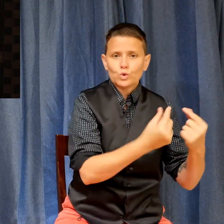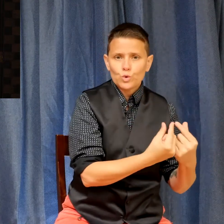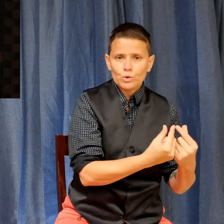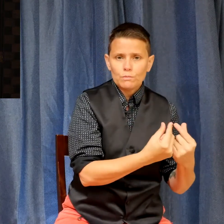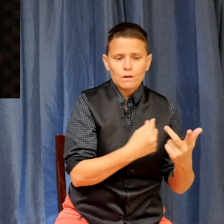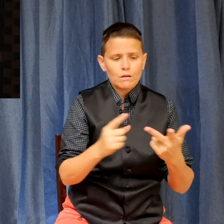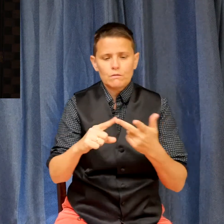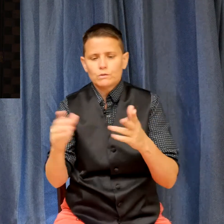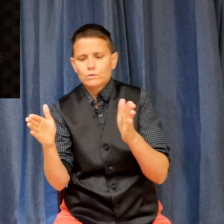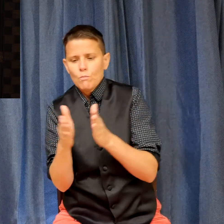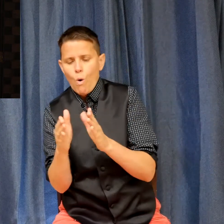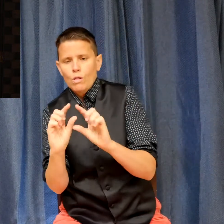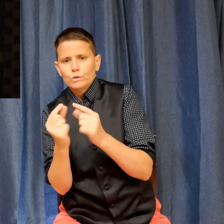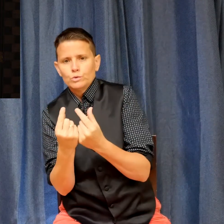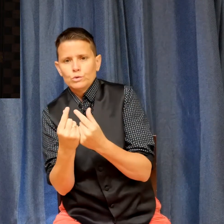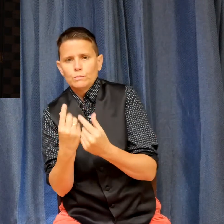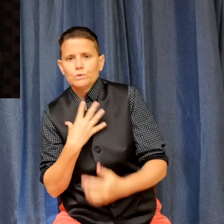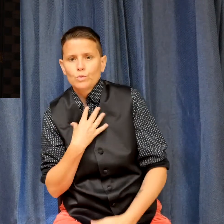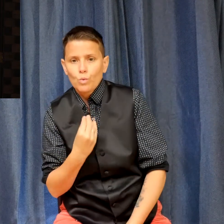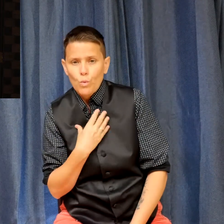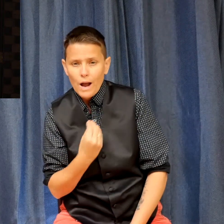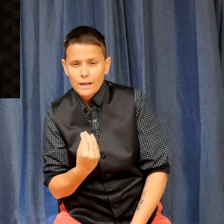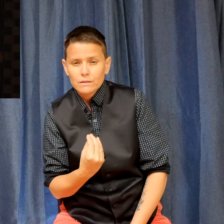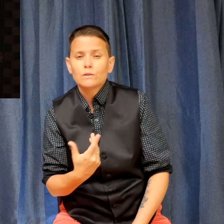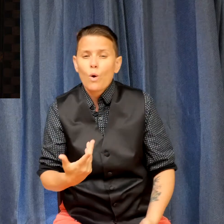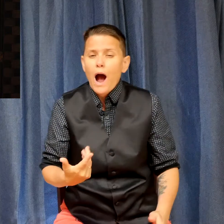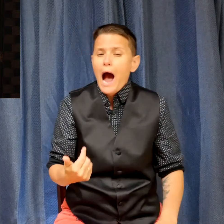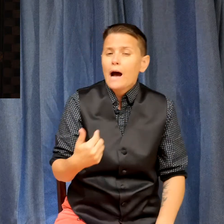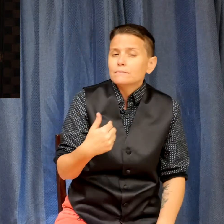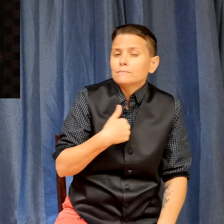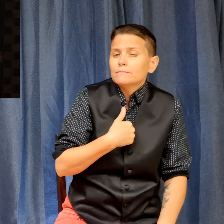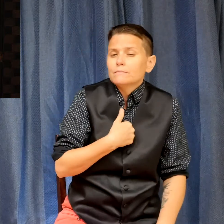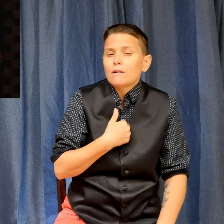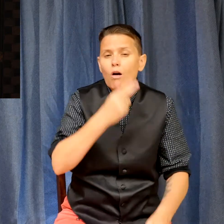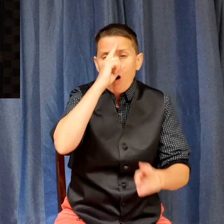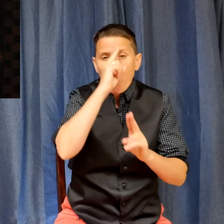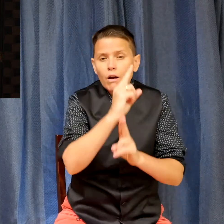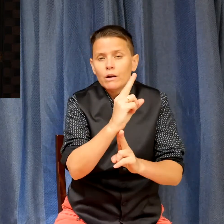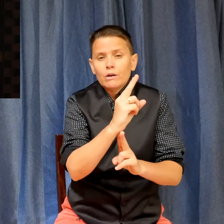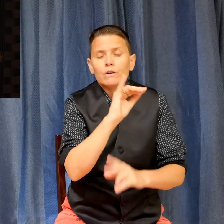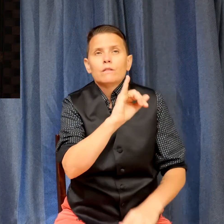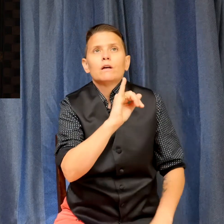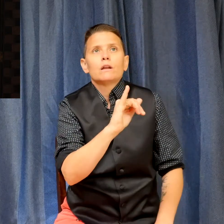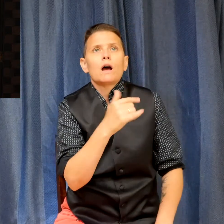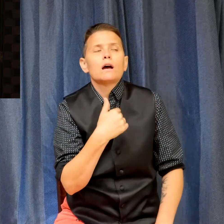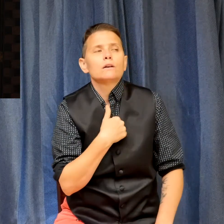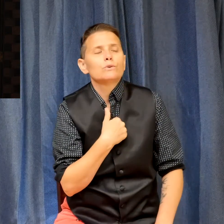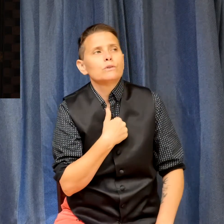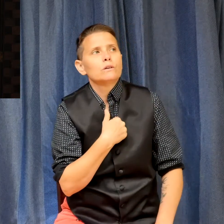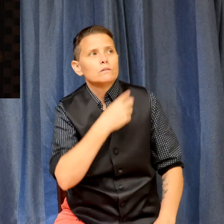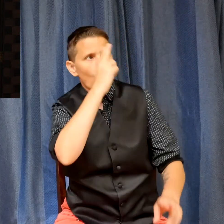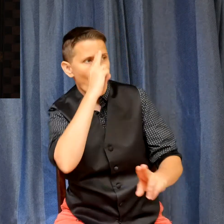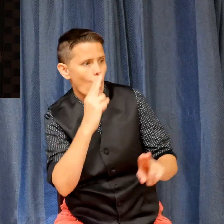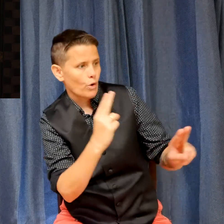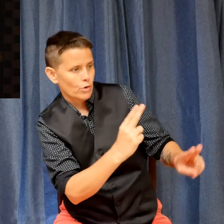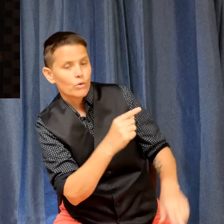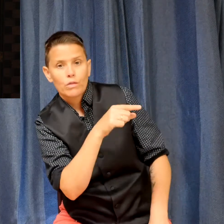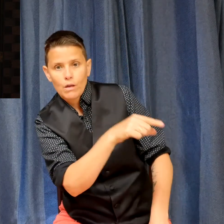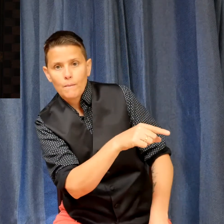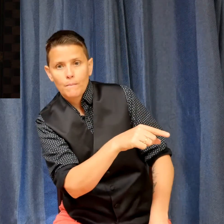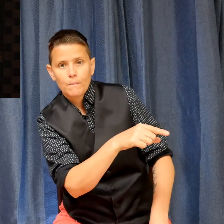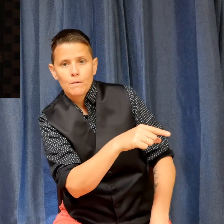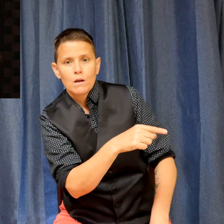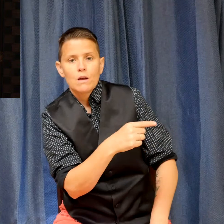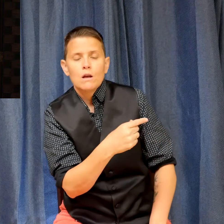the white. So Yeah. I'm just so honored that I can be one of the few that needs